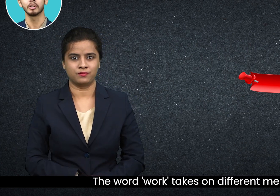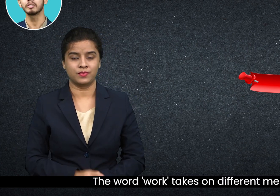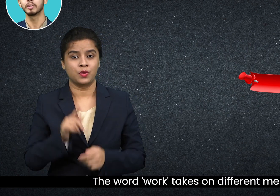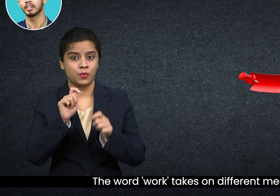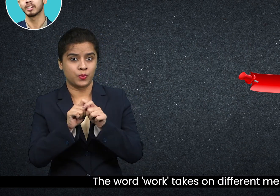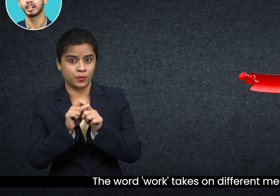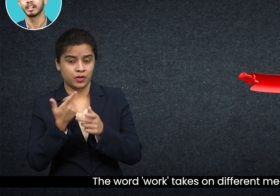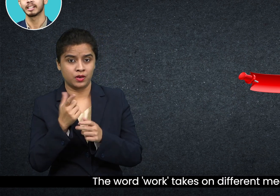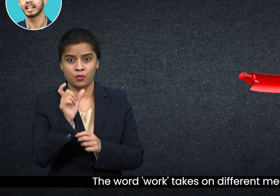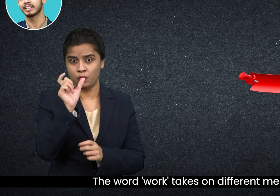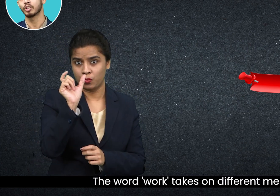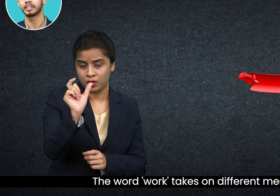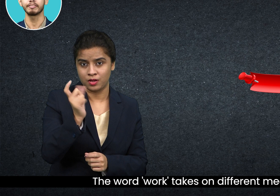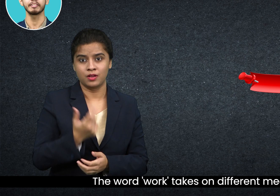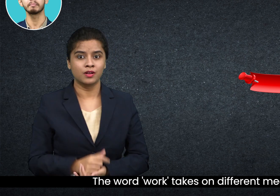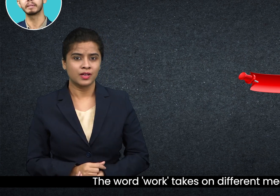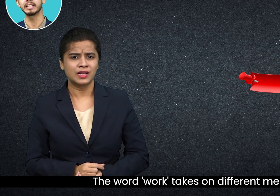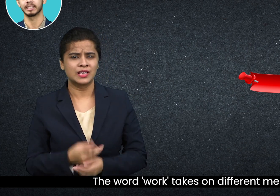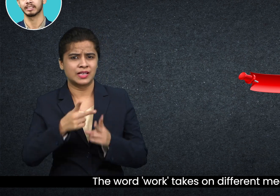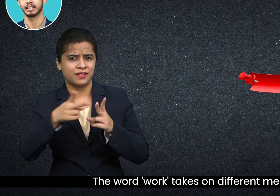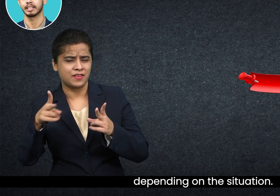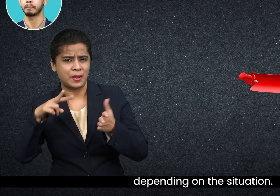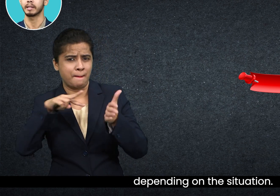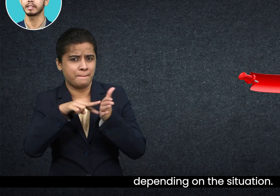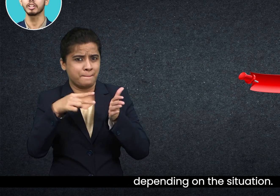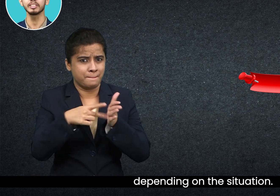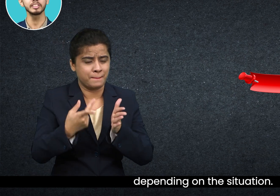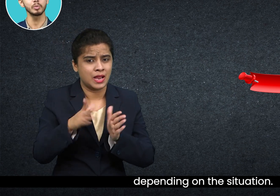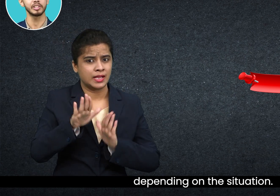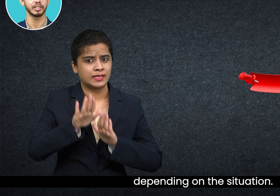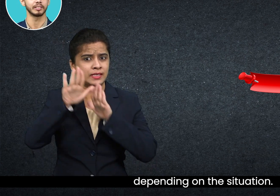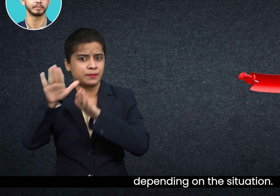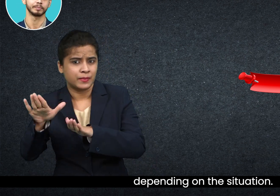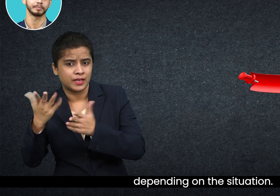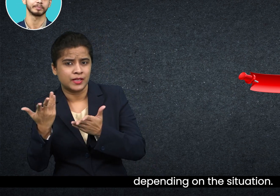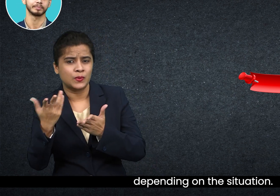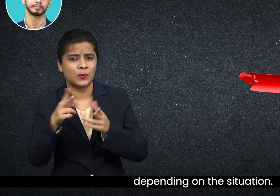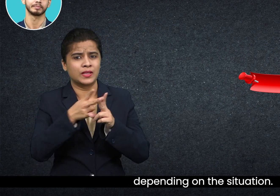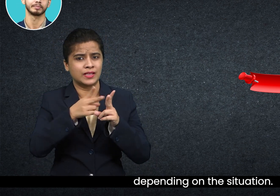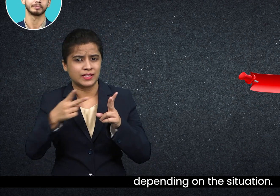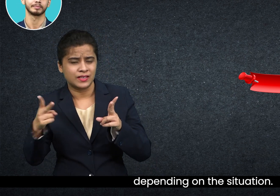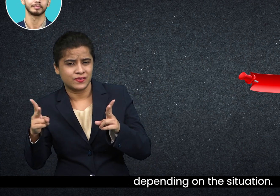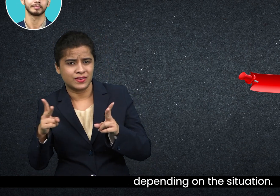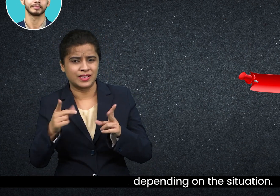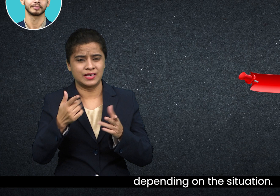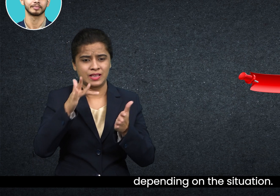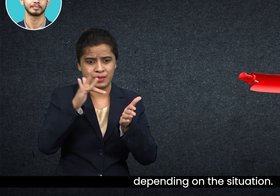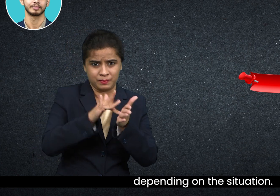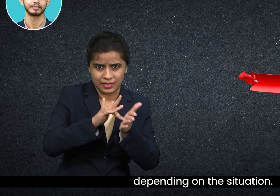The word work takes on different meanings depending on the situation.